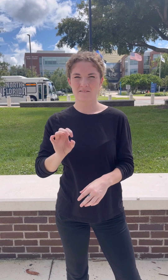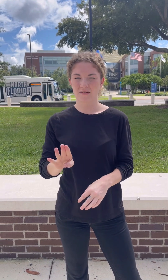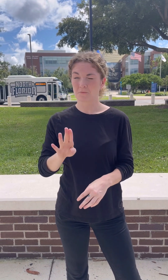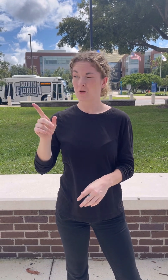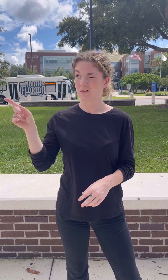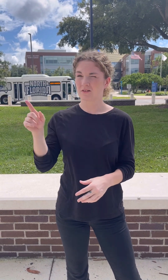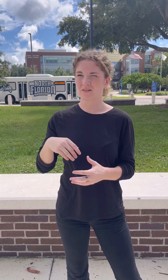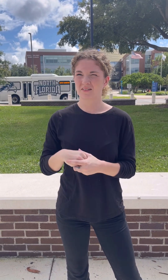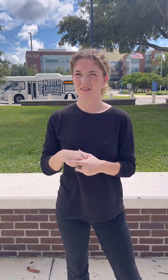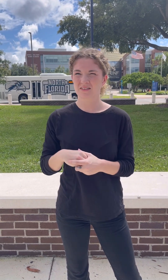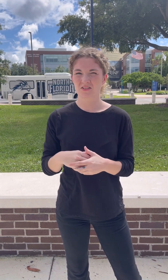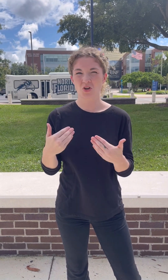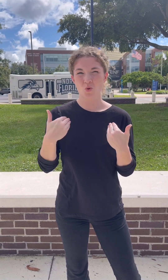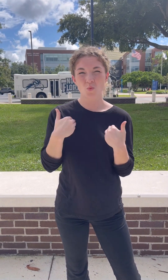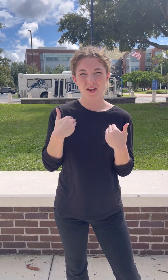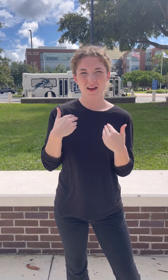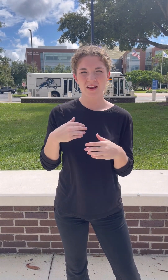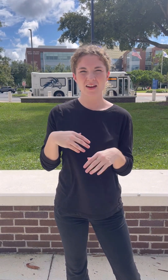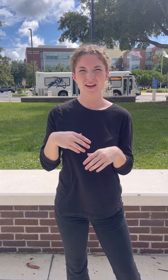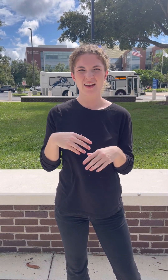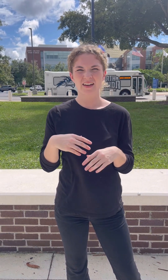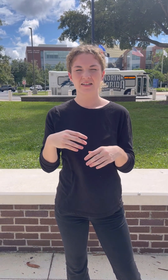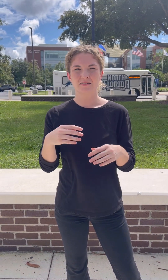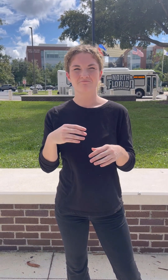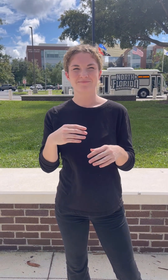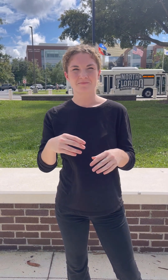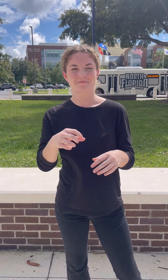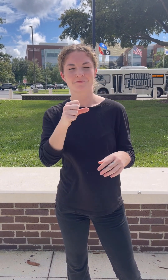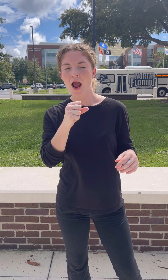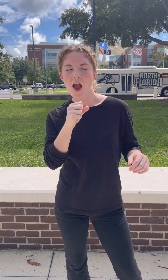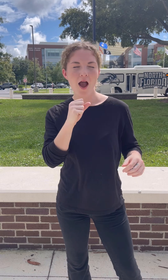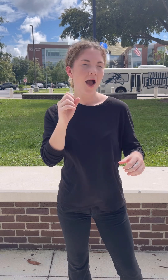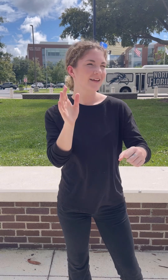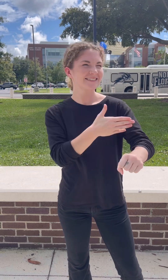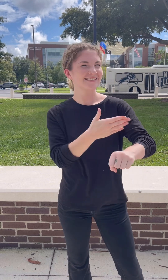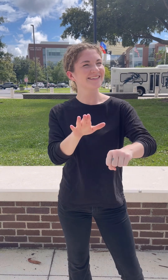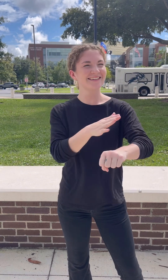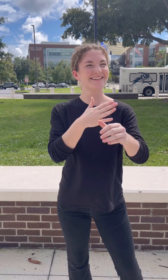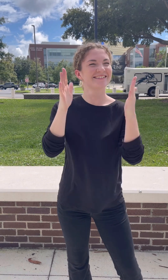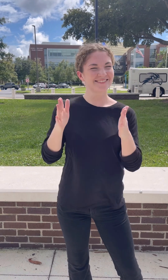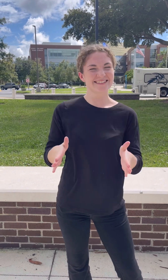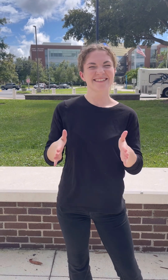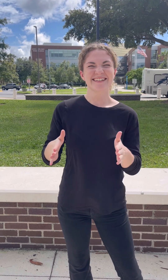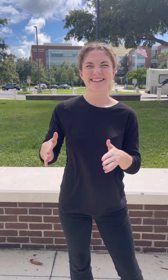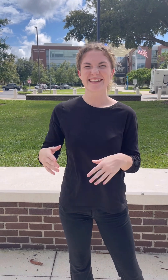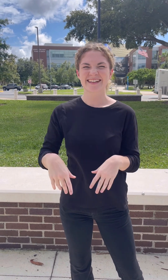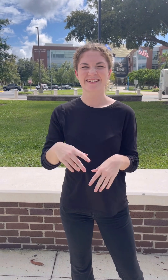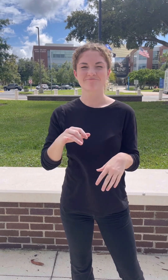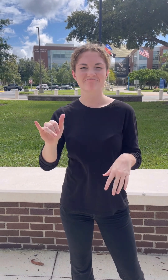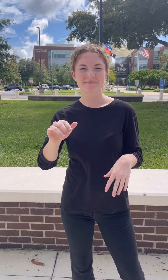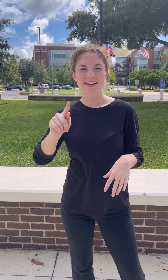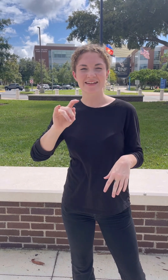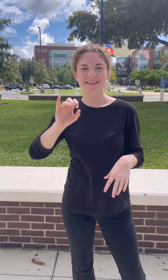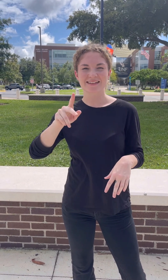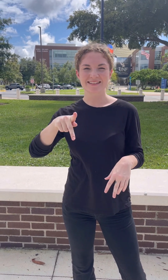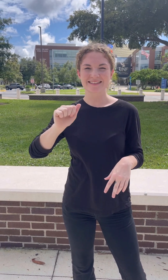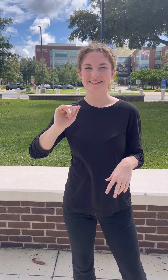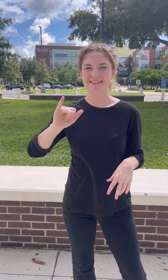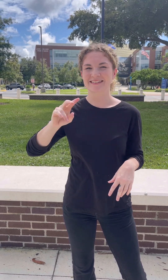artists T-Pain and Flo Green come out and perform. In the past, we've had people like Don Tolliver, we've had Gunna, Tom Lowe.